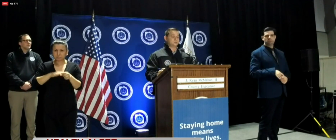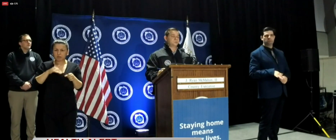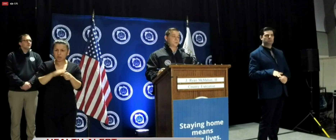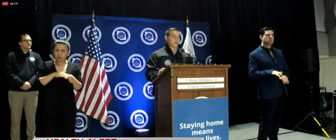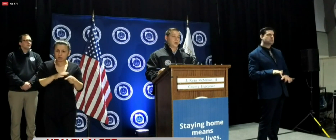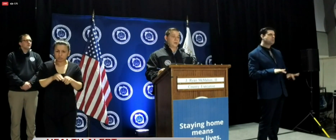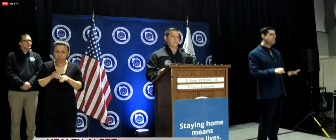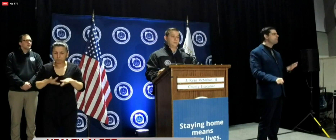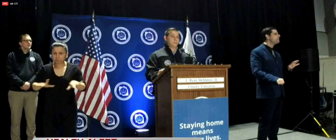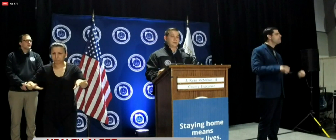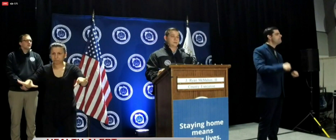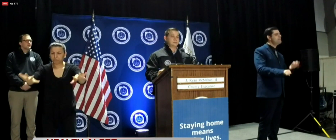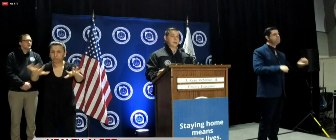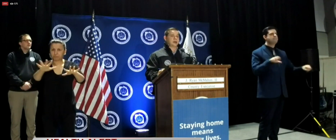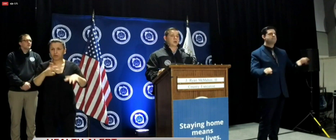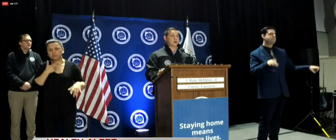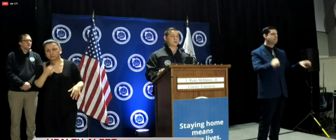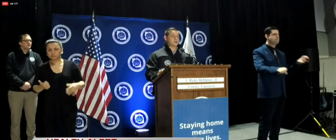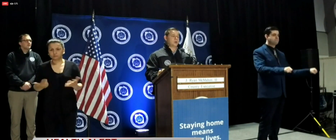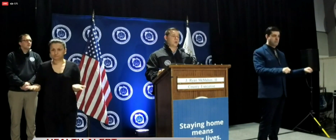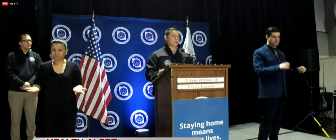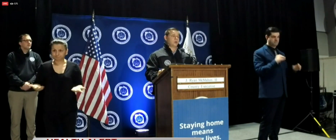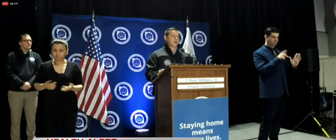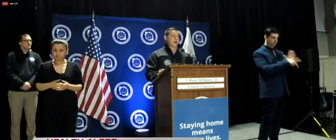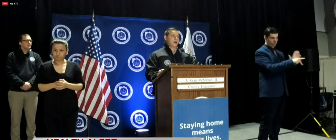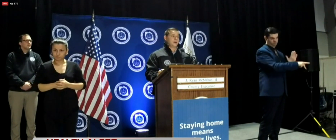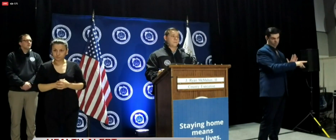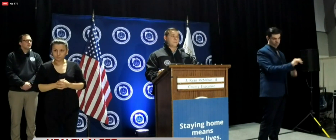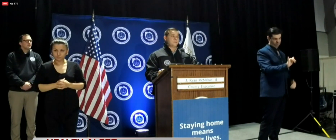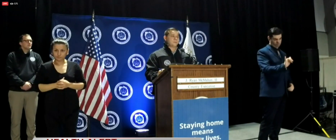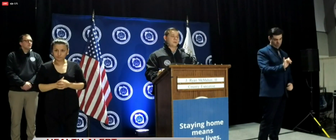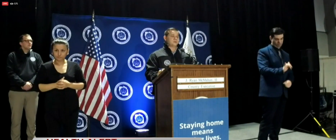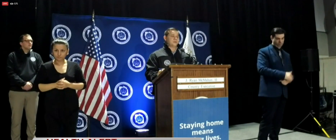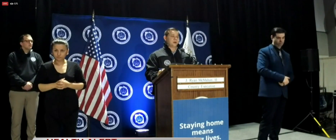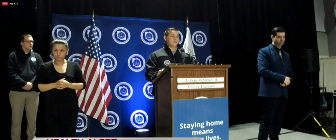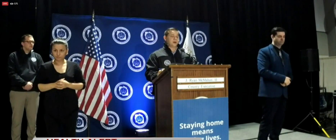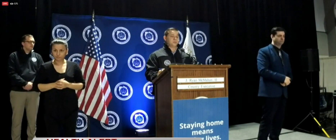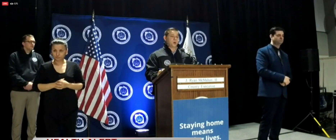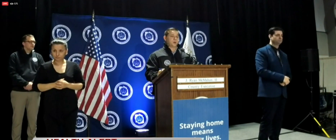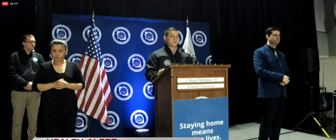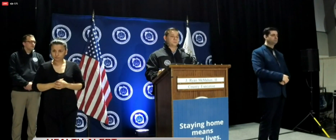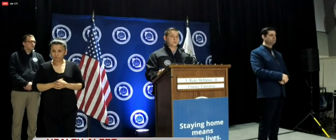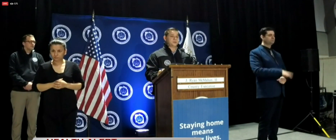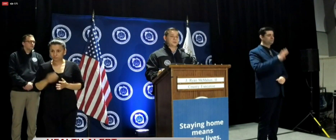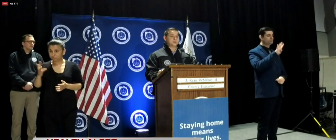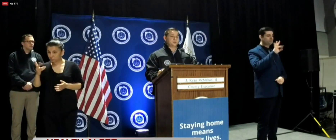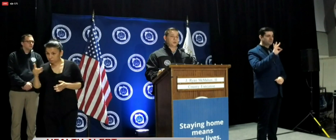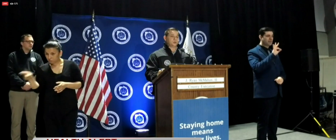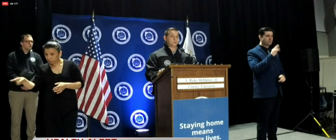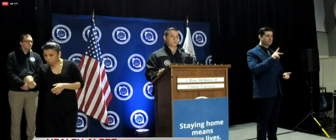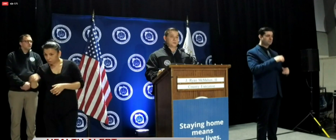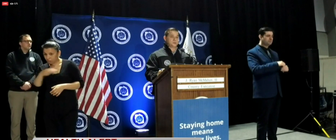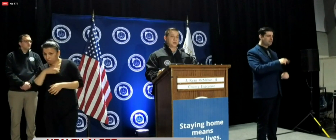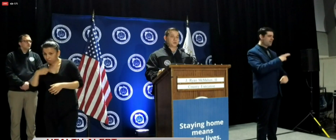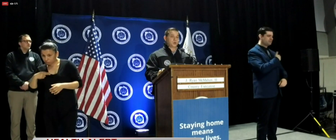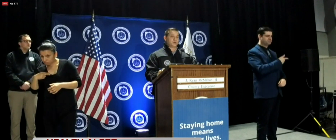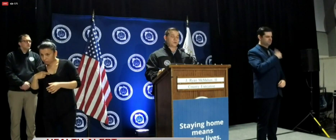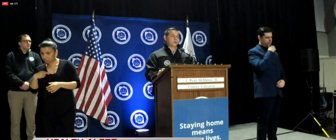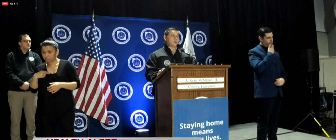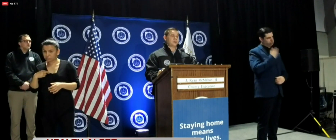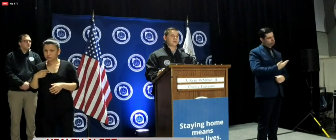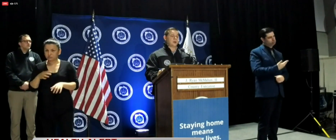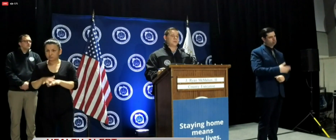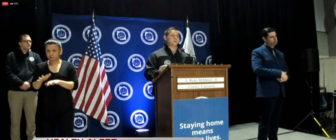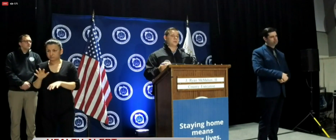hospital, that's not good. So it's very, very potent. This isn't the flu. This is much